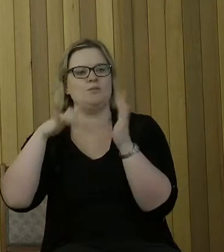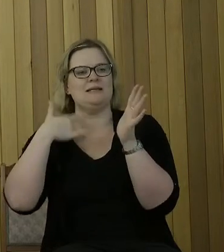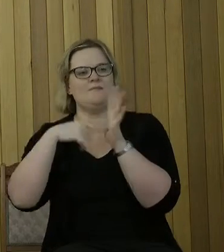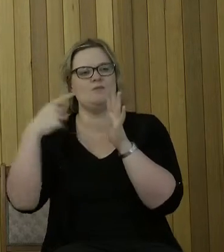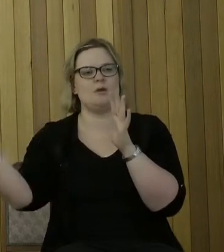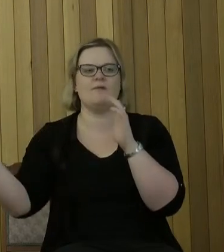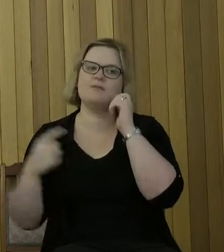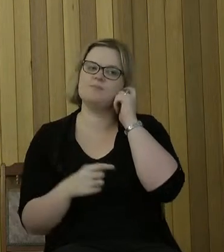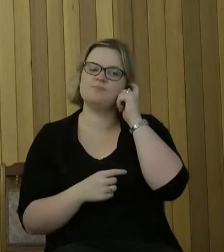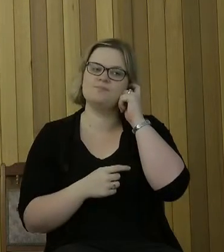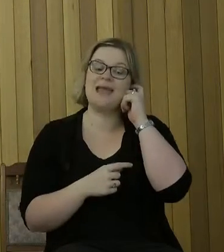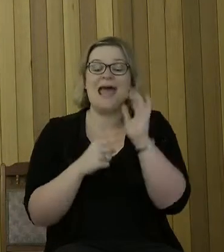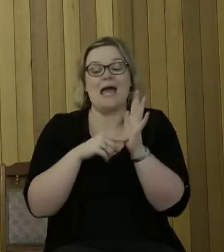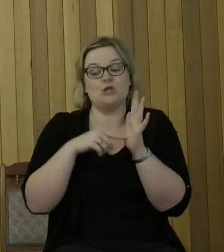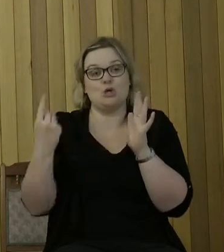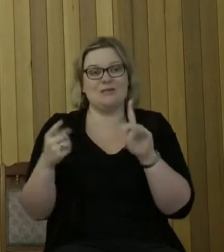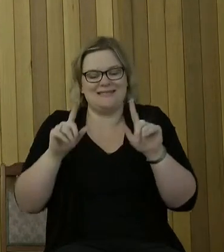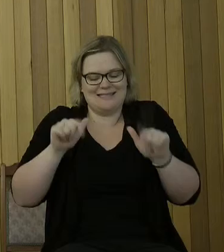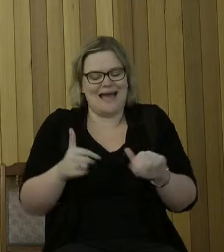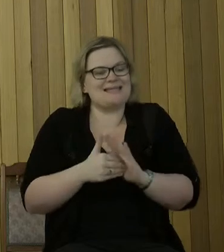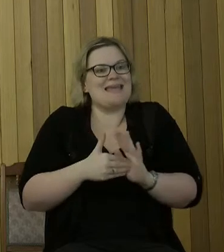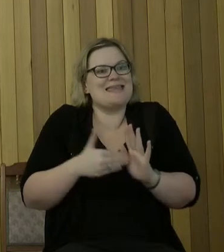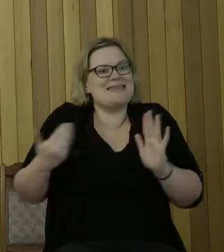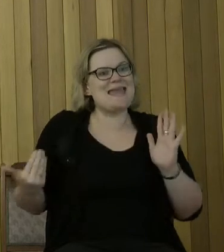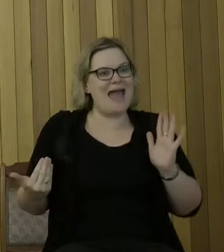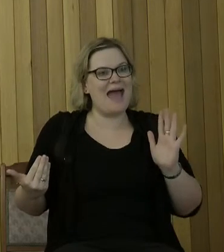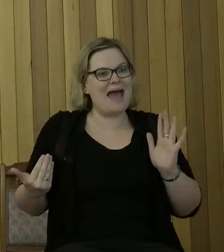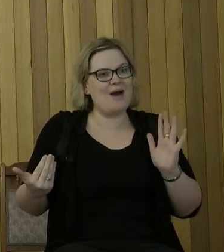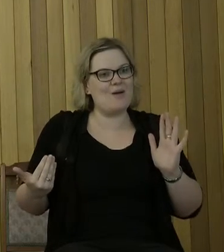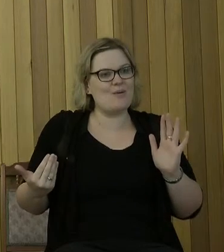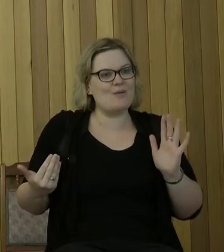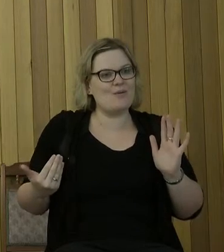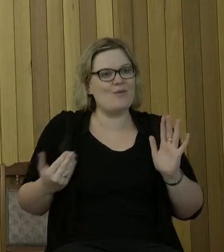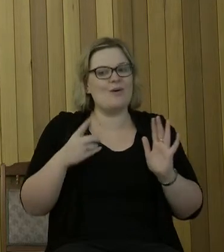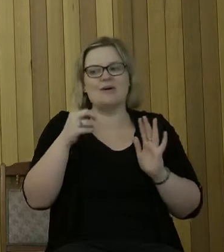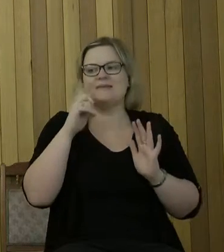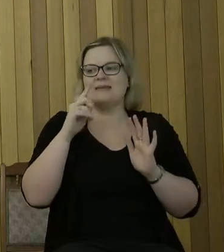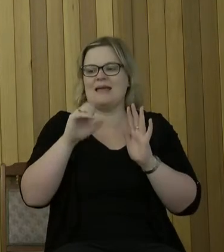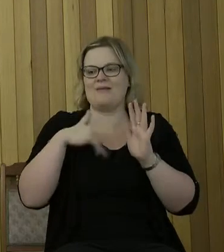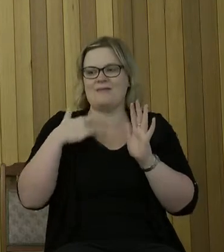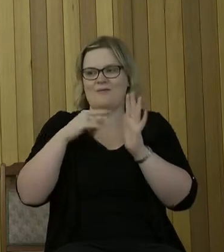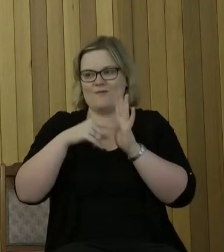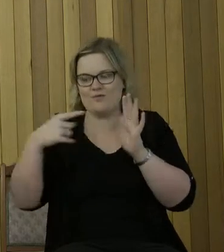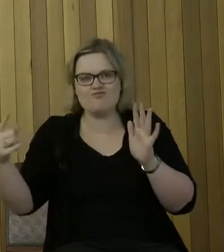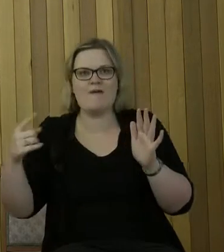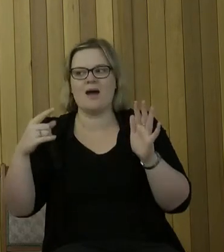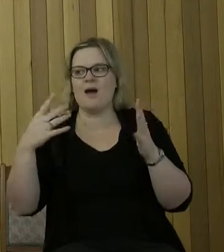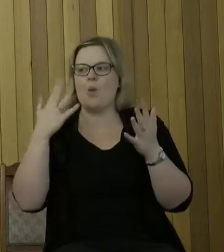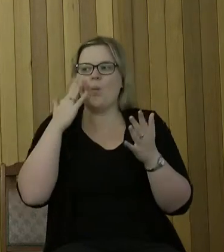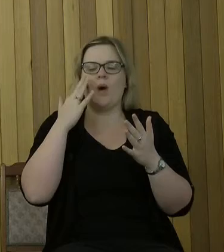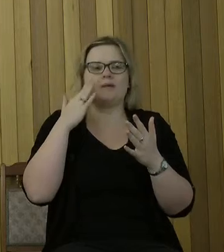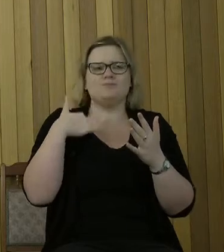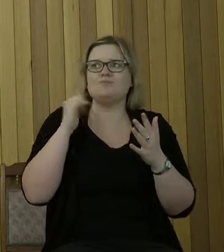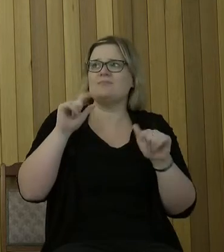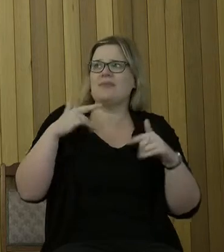You see, eternity begins now. When you accept Jesus Christ as Saviour, that's eternity living beginning right there. When we begin to